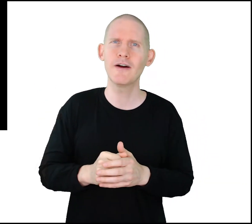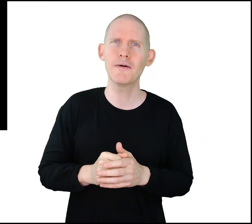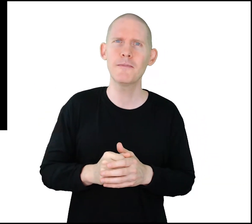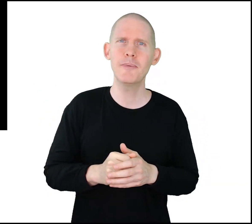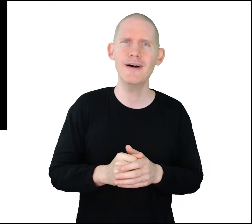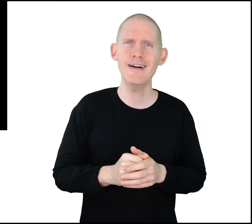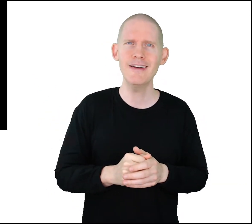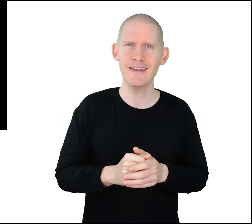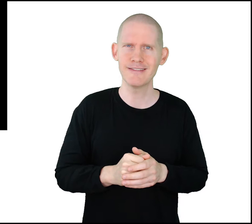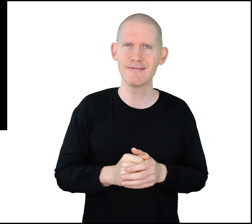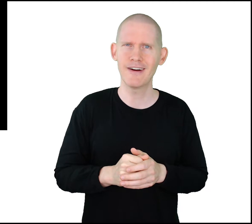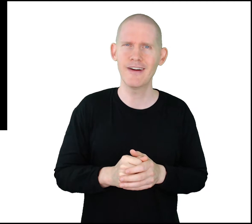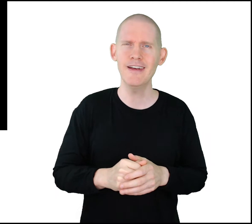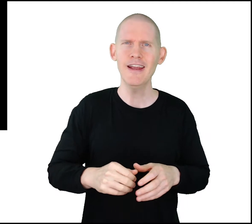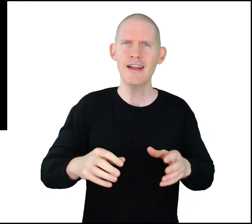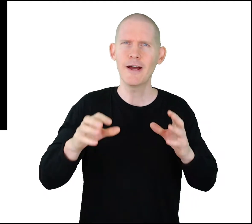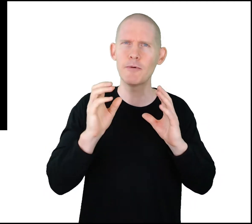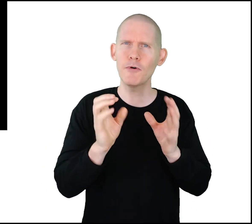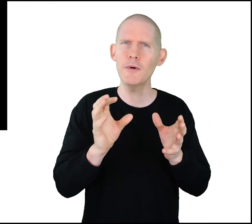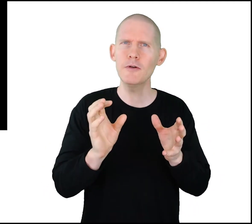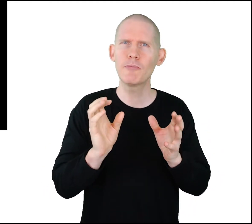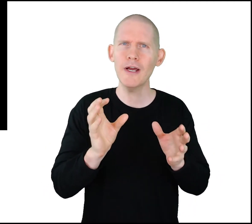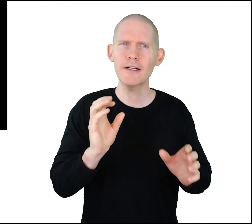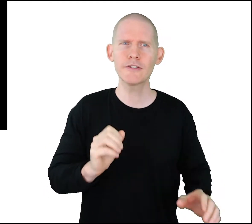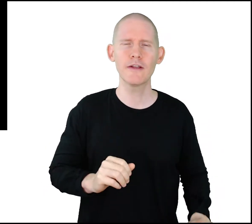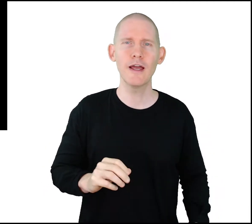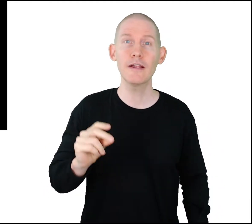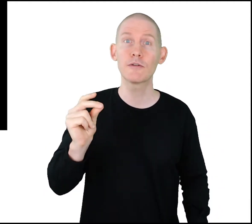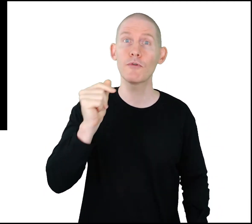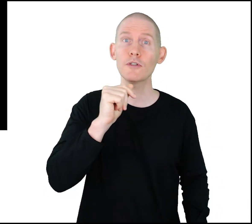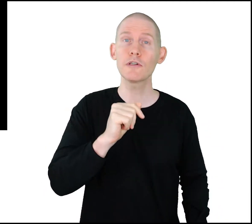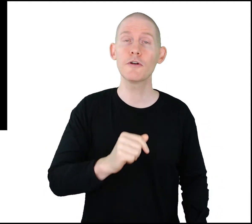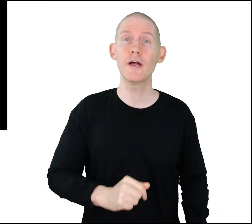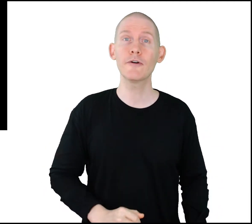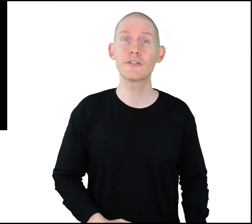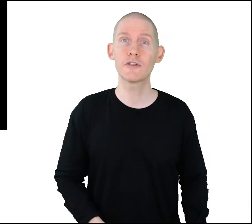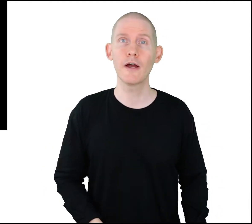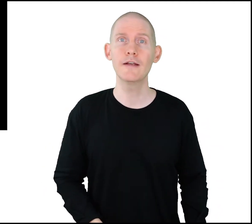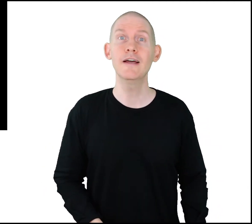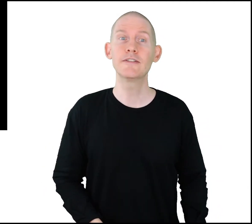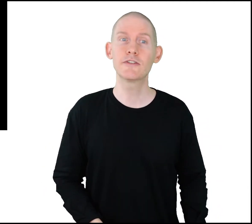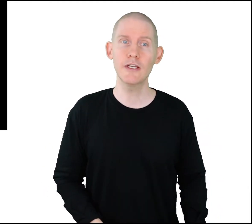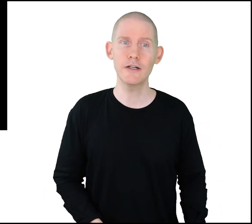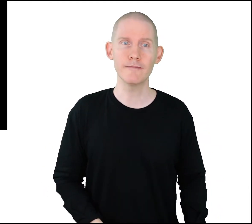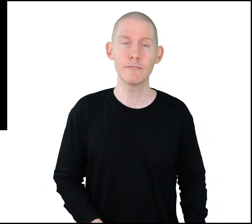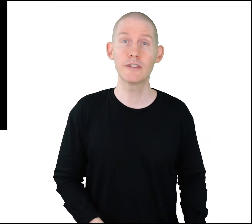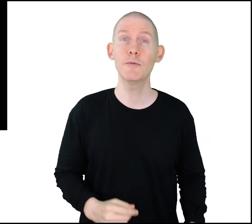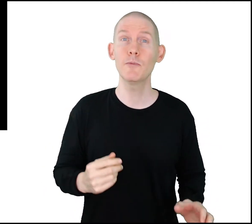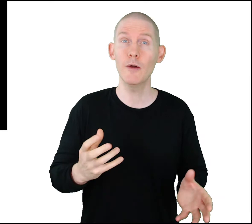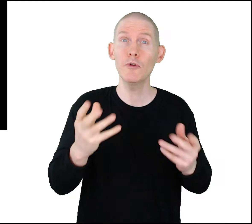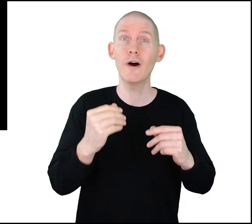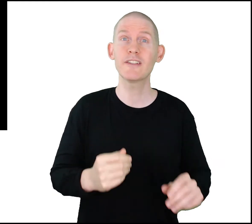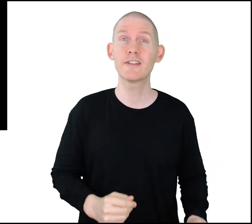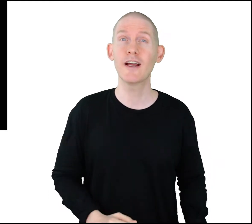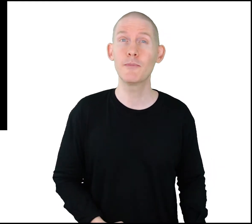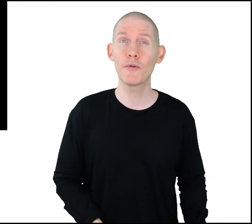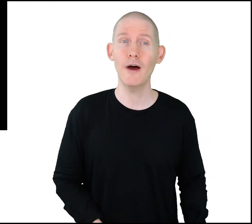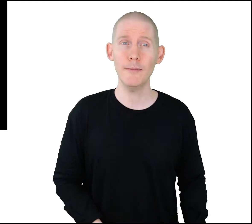our body, all right? Now before we do practice on that, let's first learn how to sign single. Then we'll know how to sign both